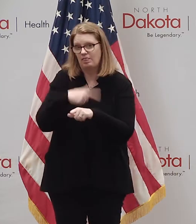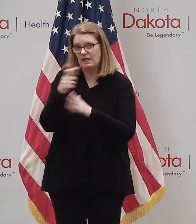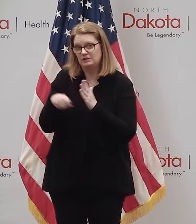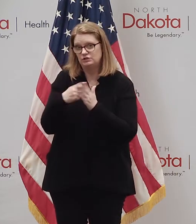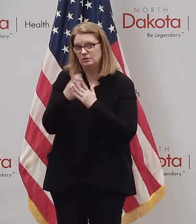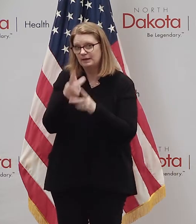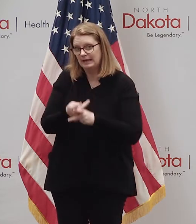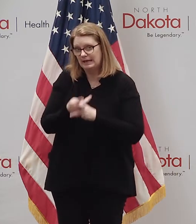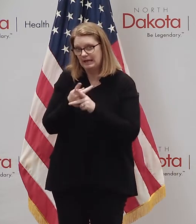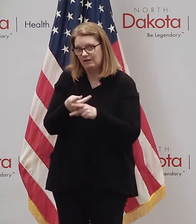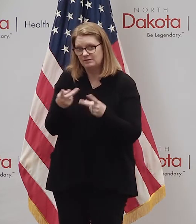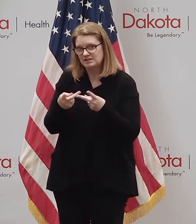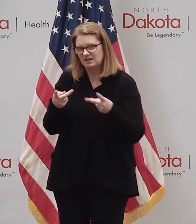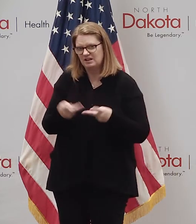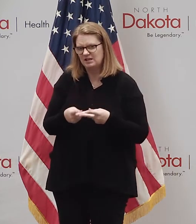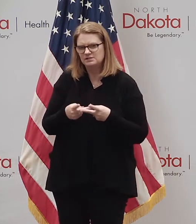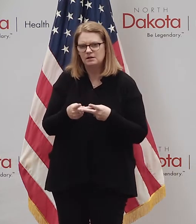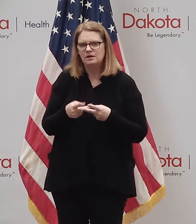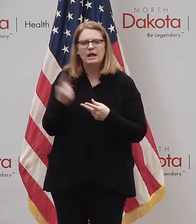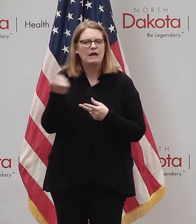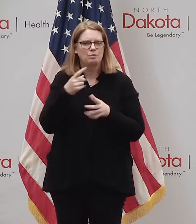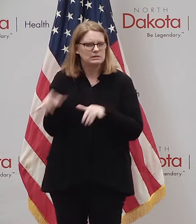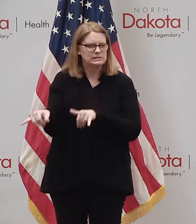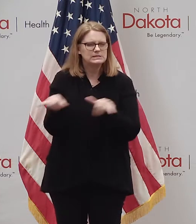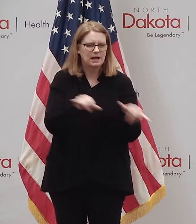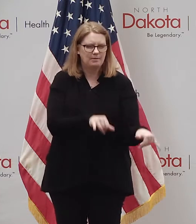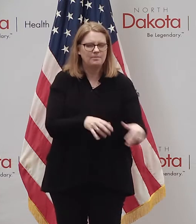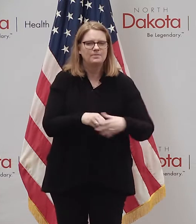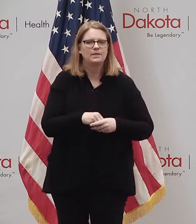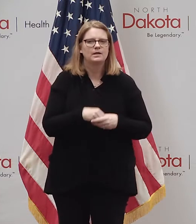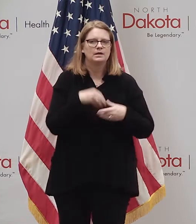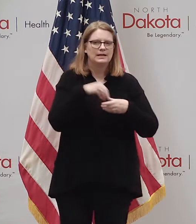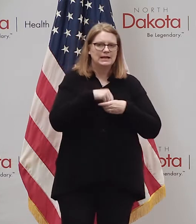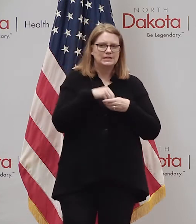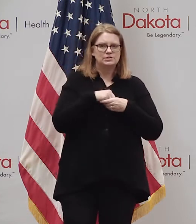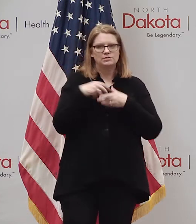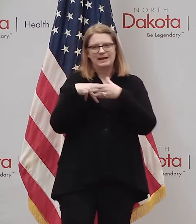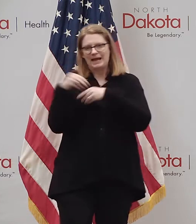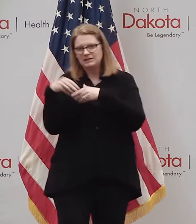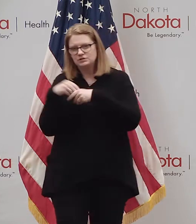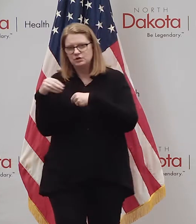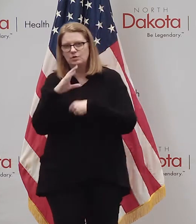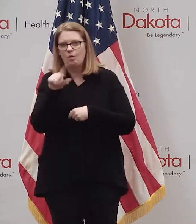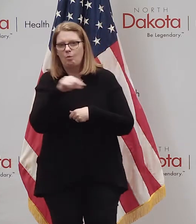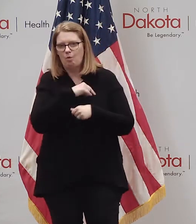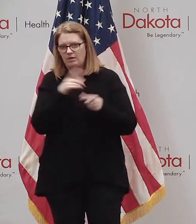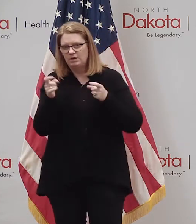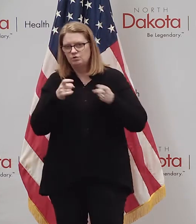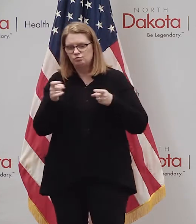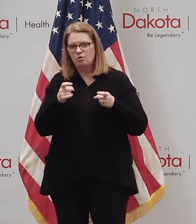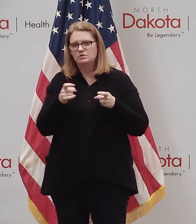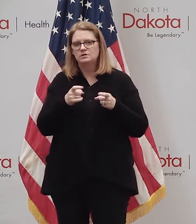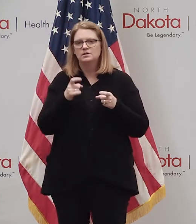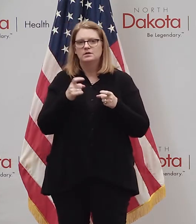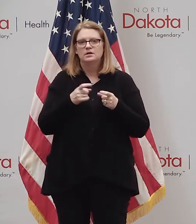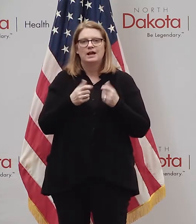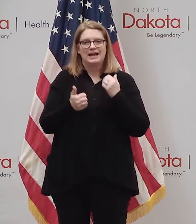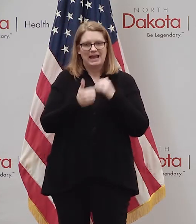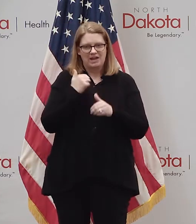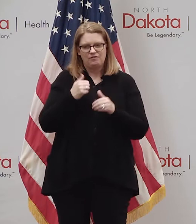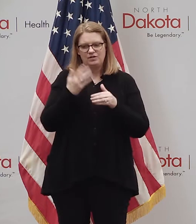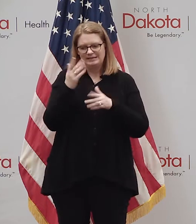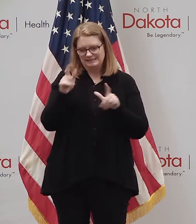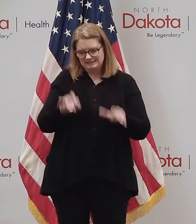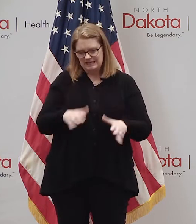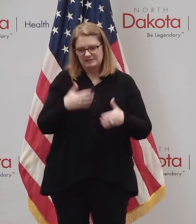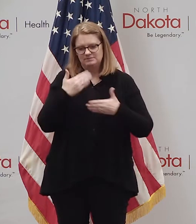care facilities. But we have internal and external quality controls that we perform every day on every run